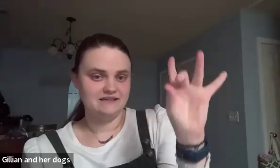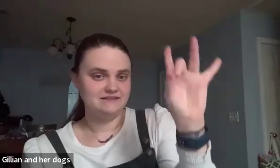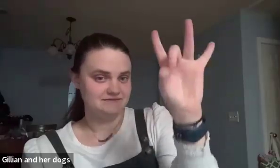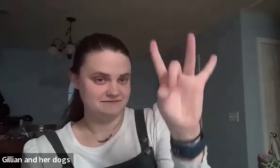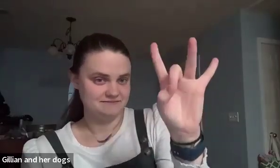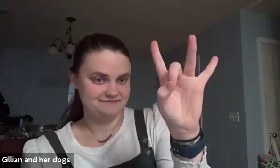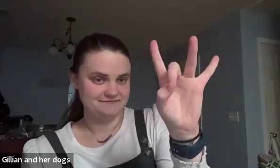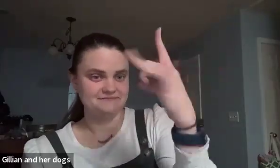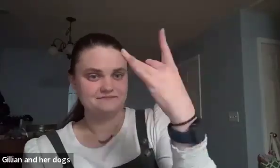18,